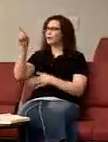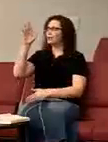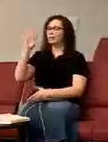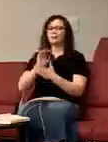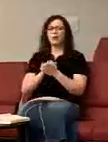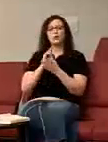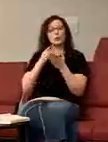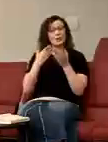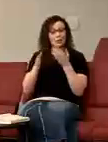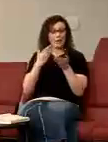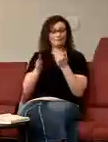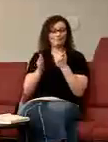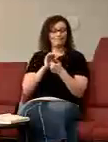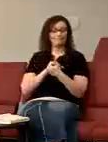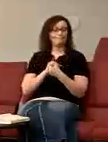Anyway,